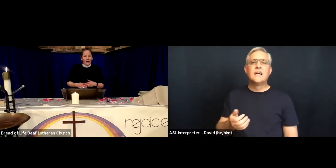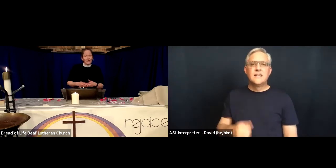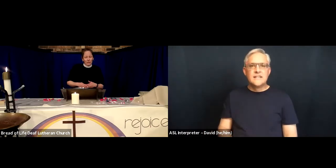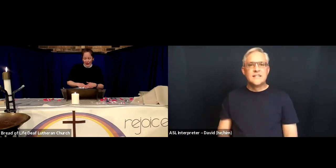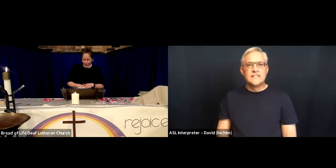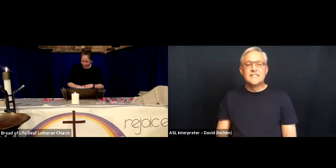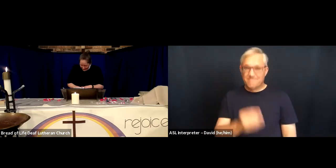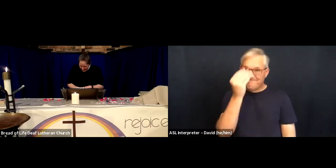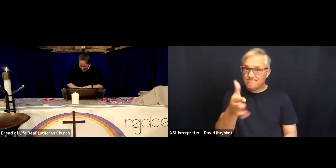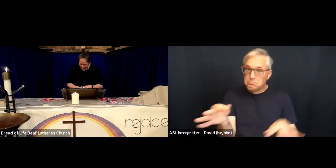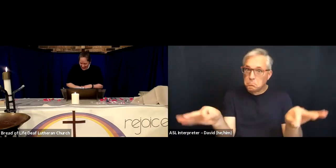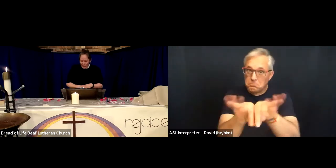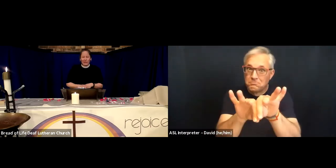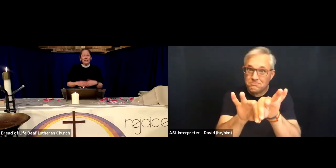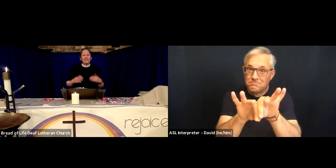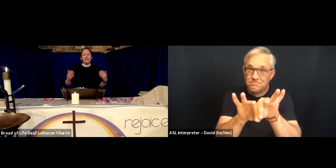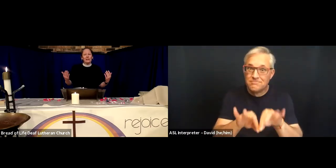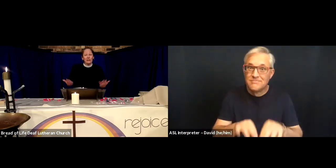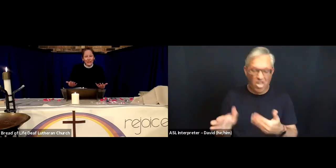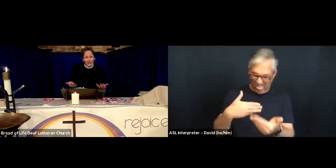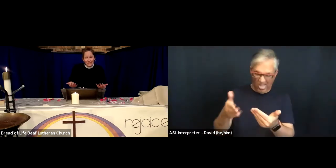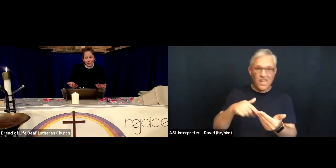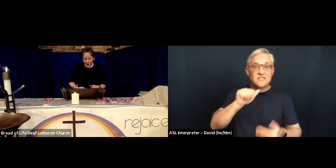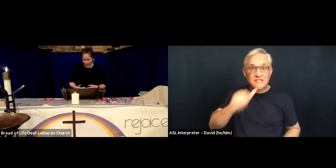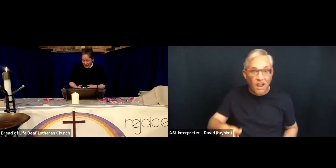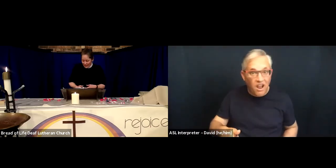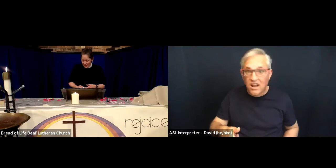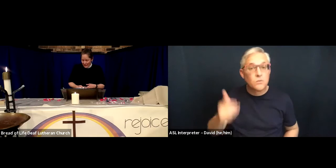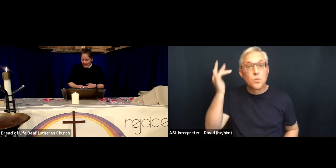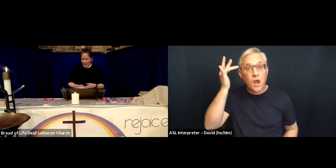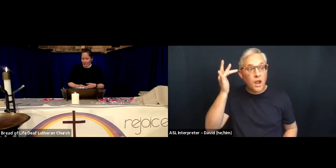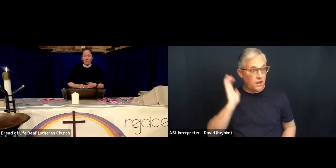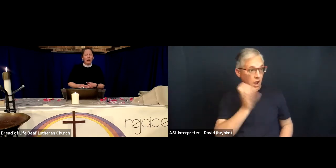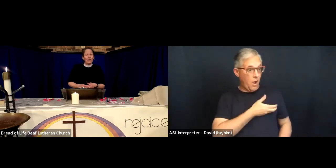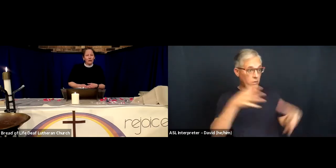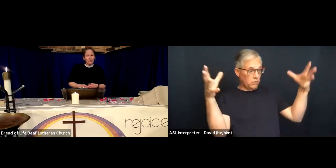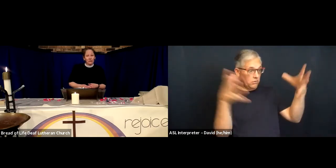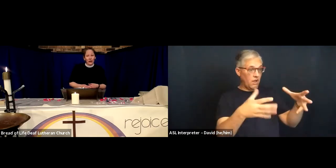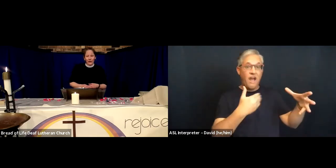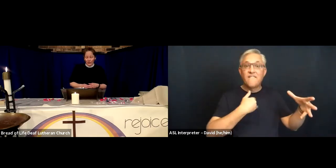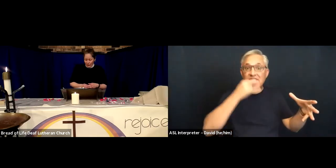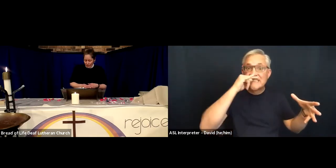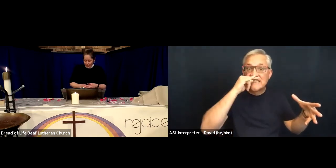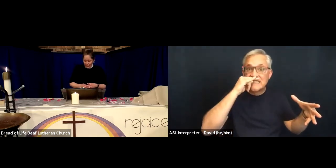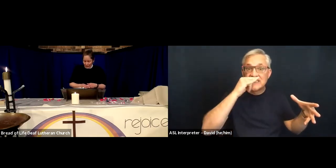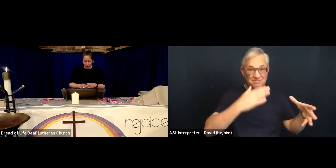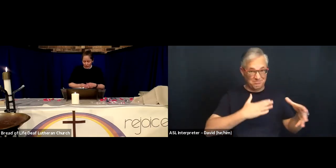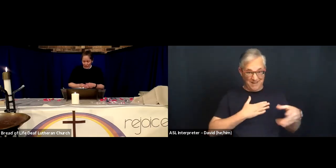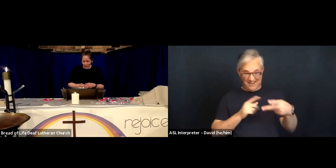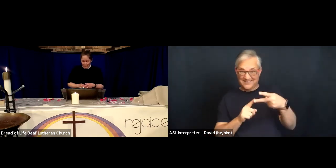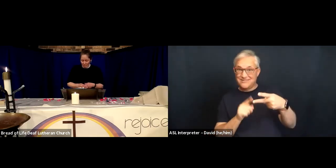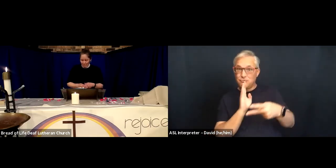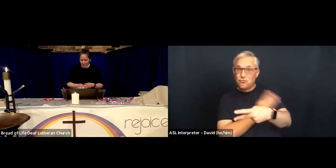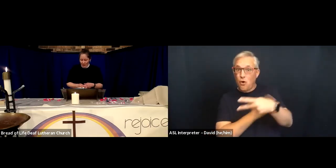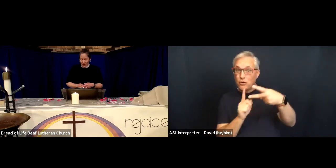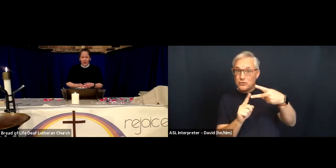it does matter because there are kids among us, like my younger child who is only